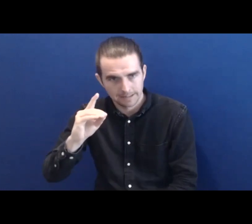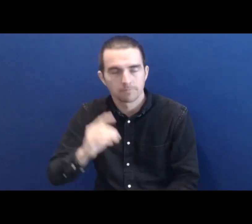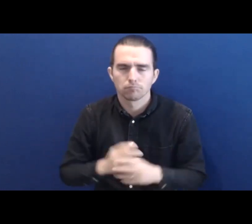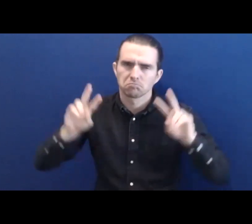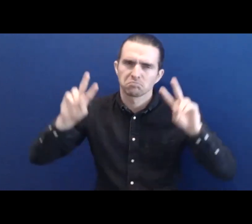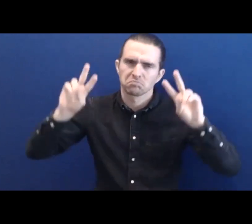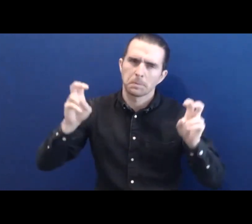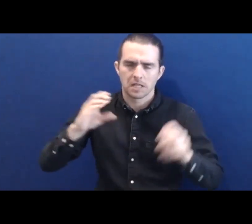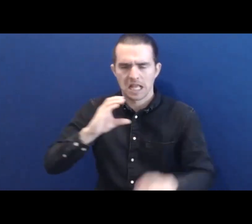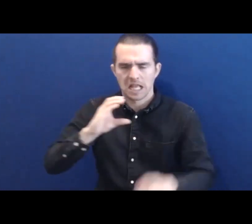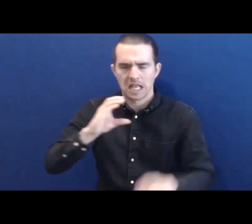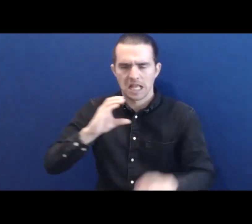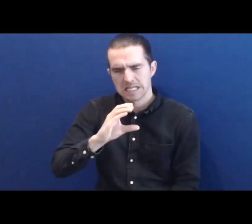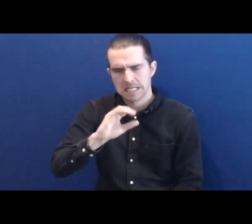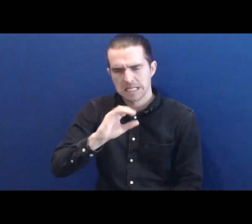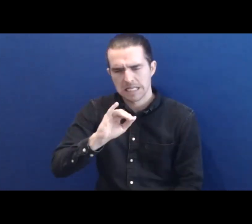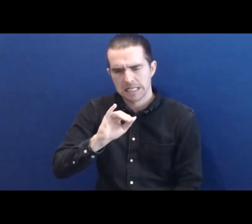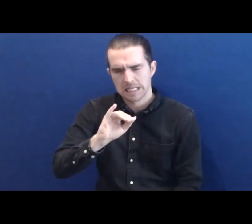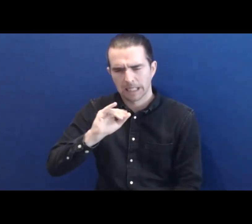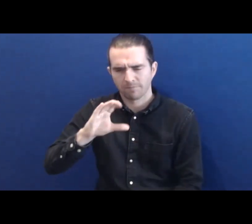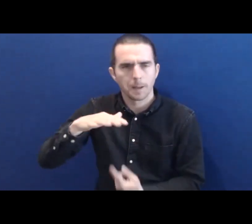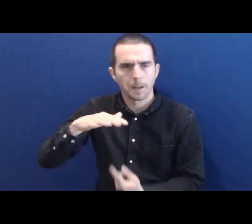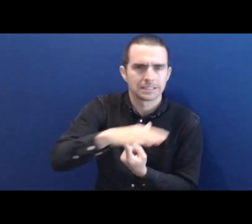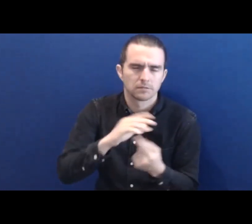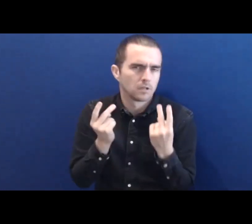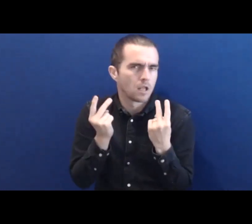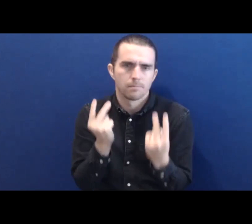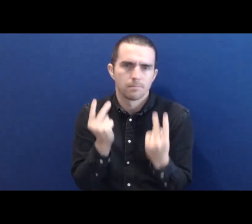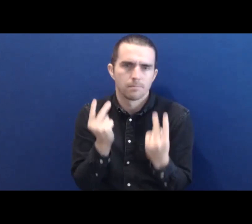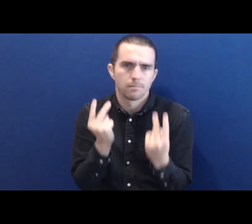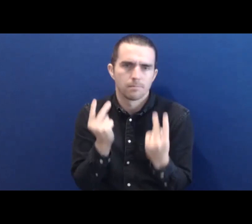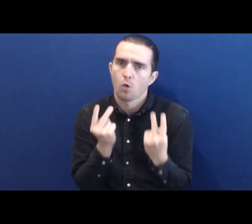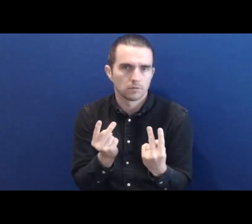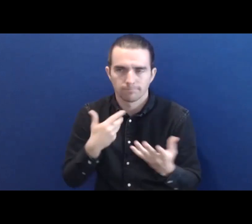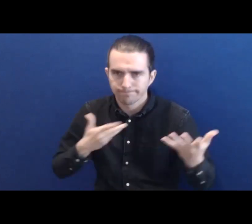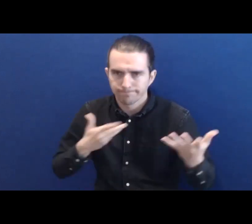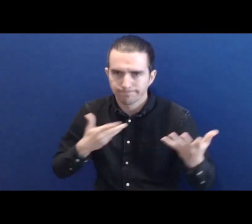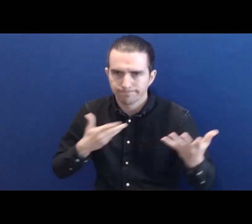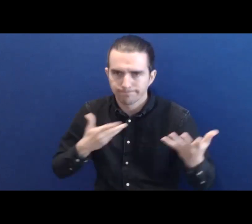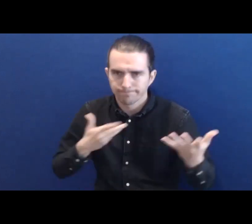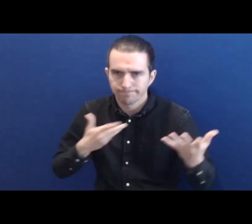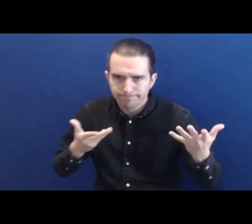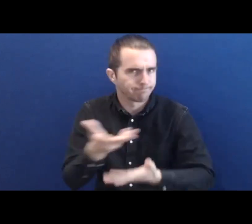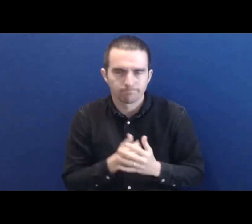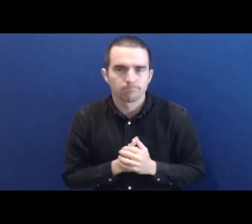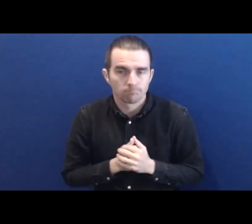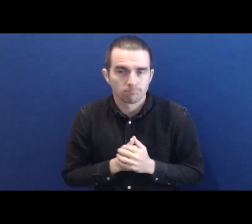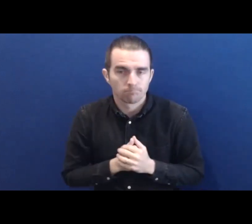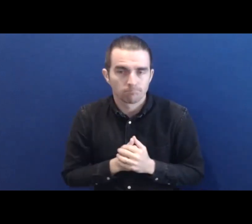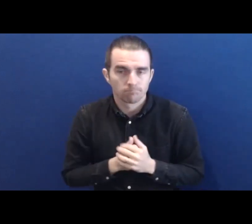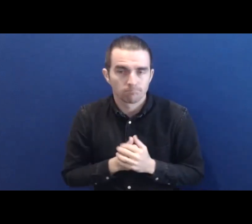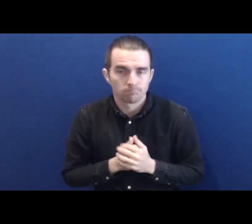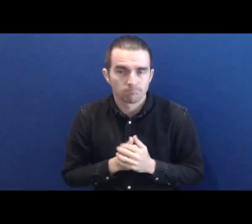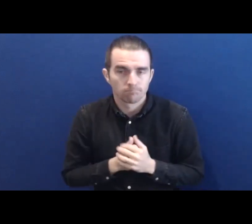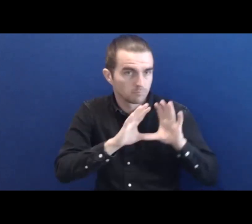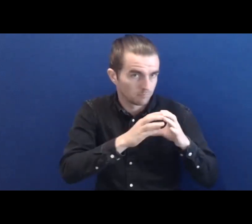groups. And we both of the task groups, not we both people, felt that it would be important